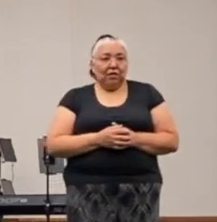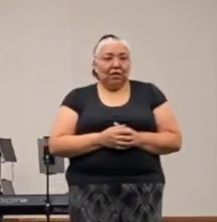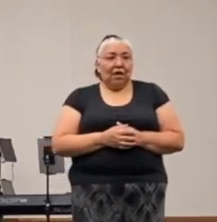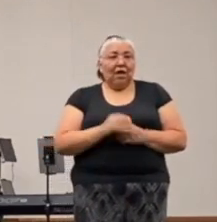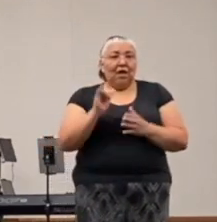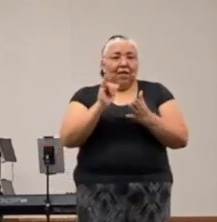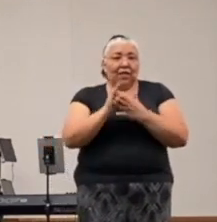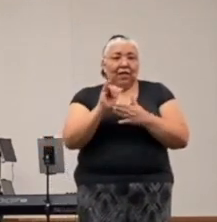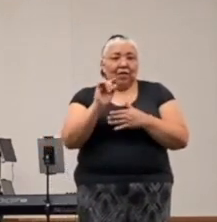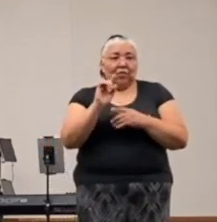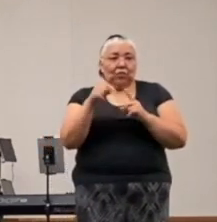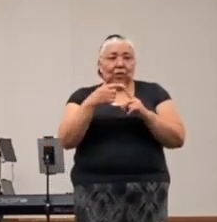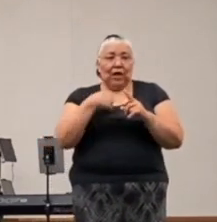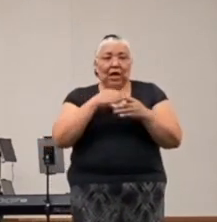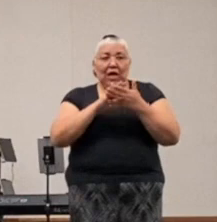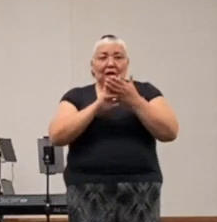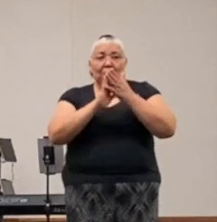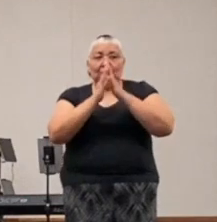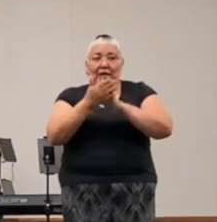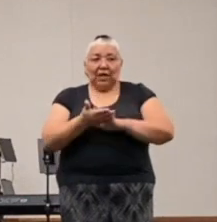And that's when I became